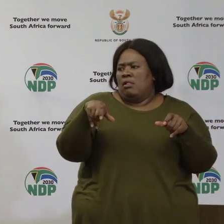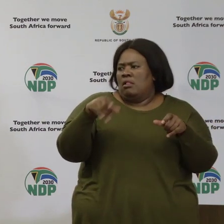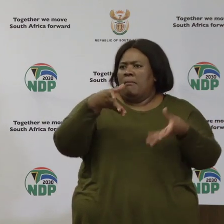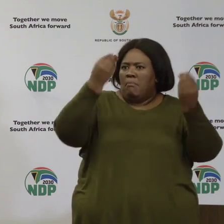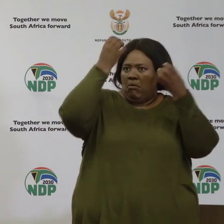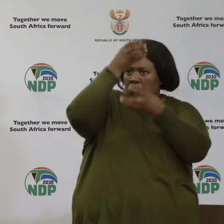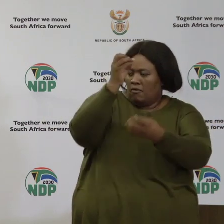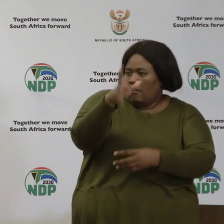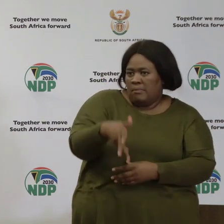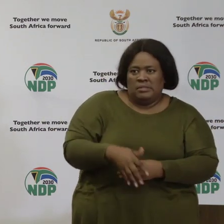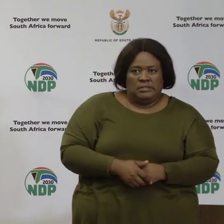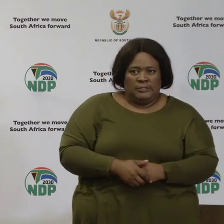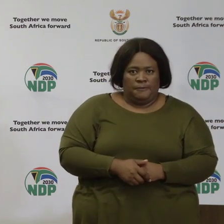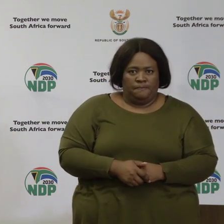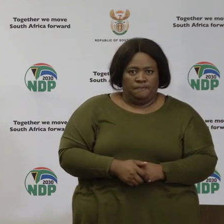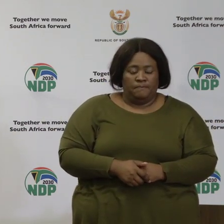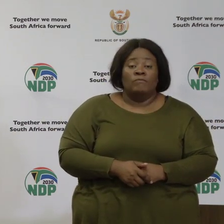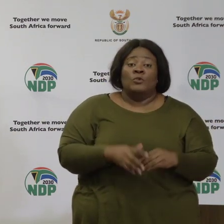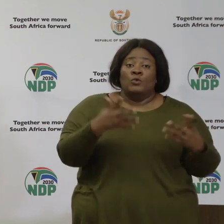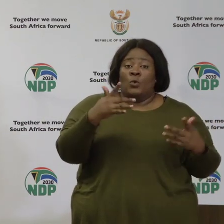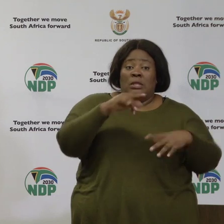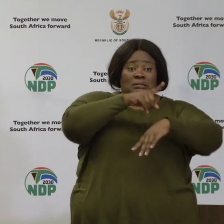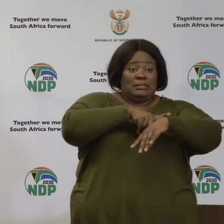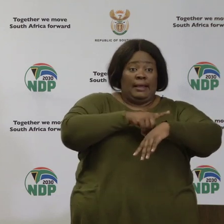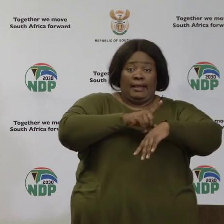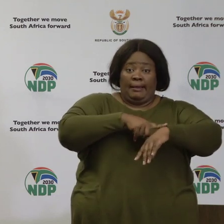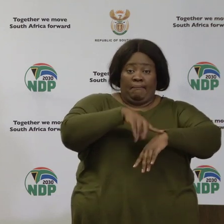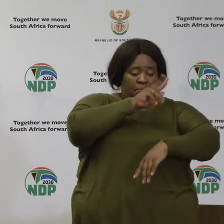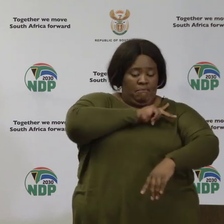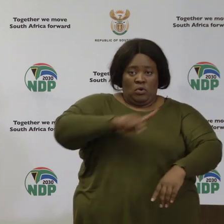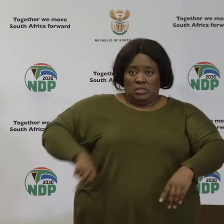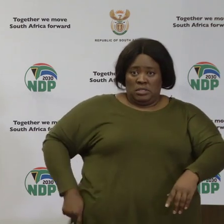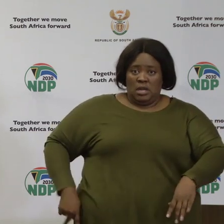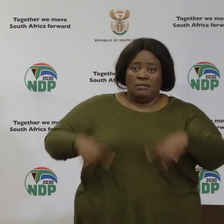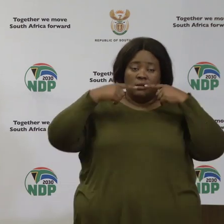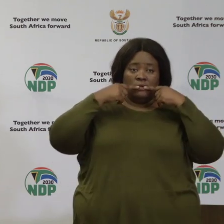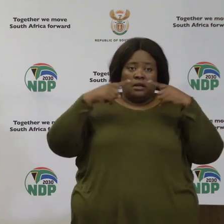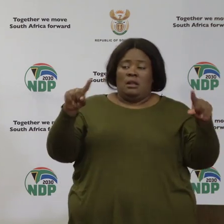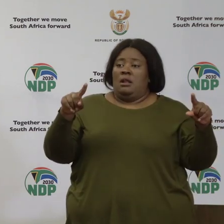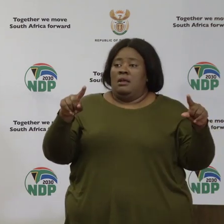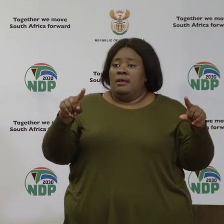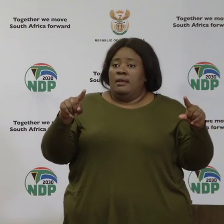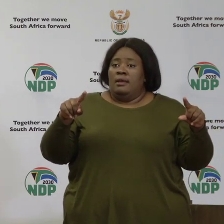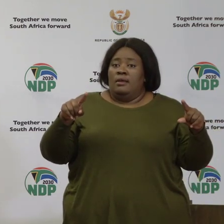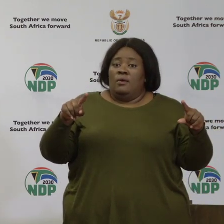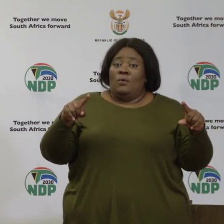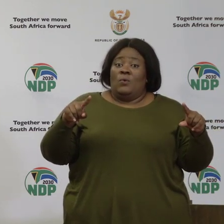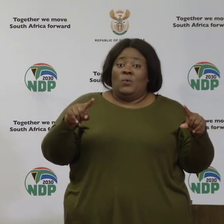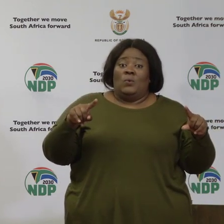course, is our mission. When the president declared the state of national